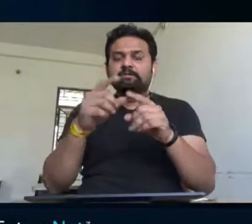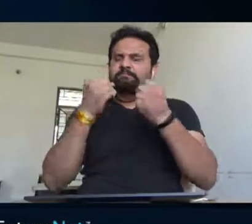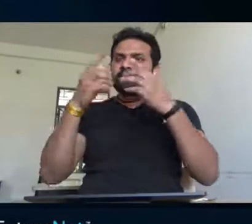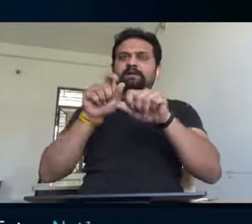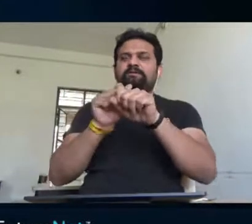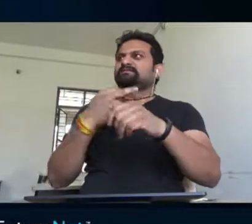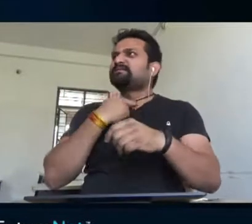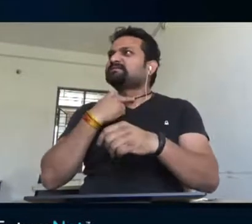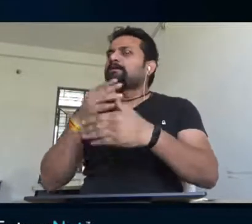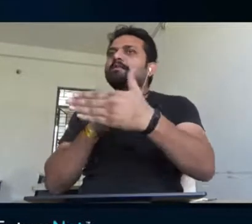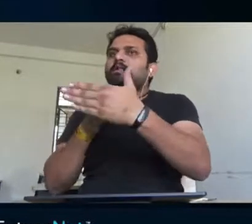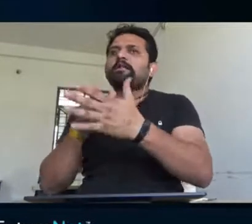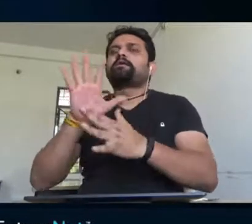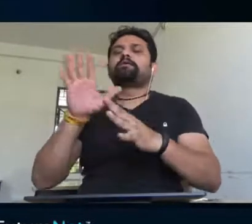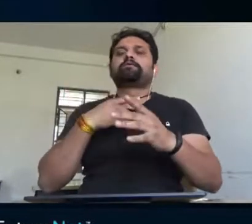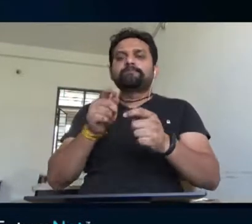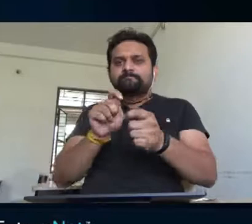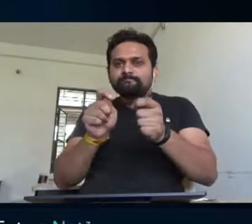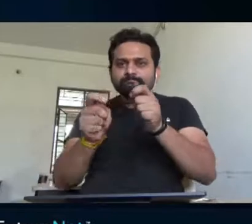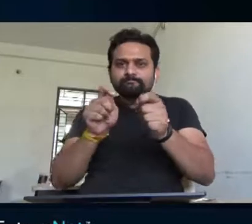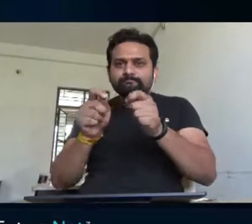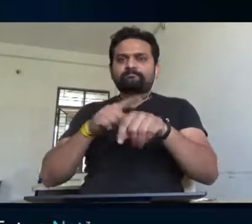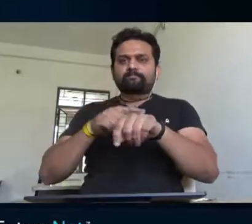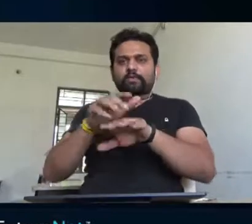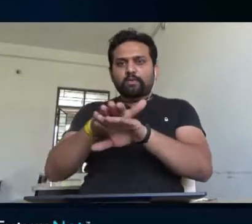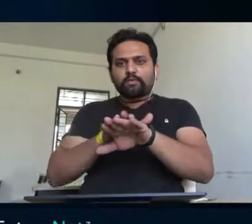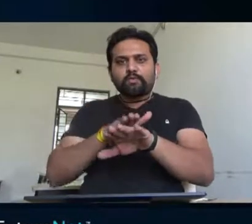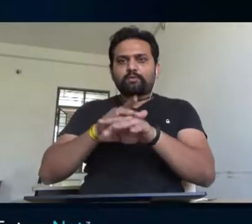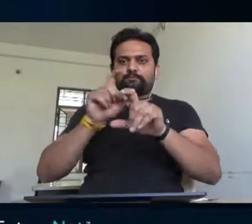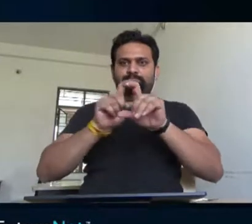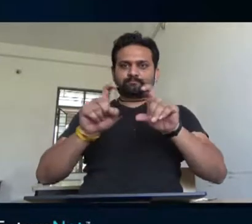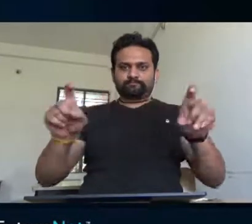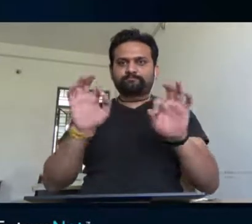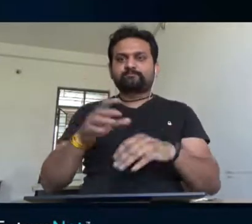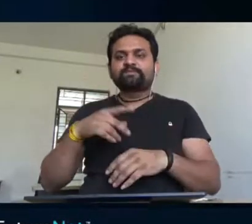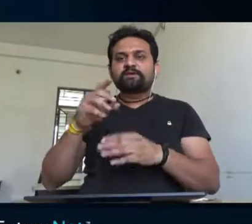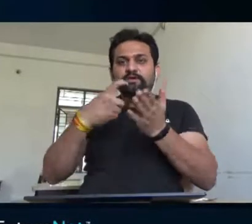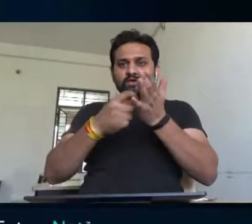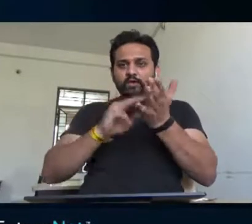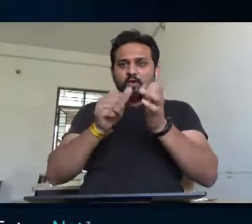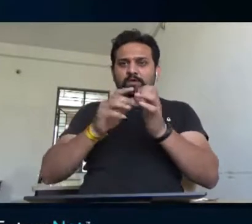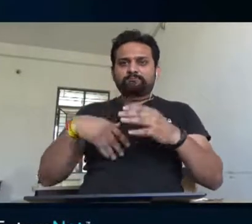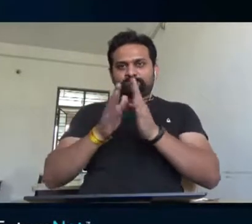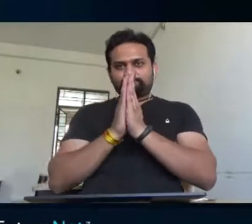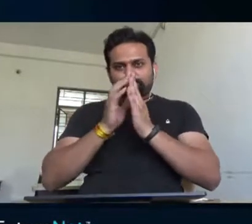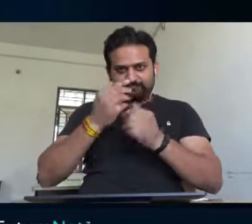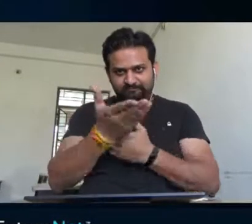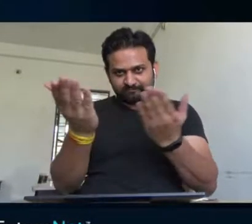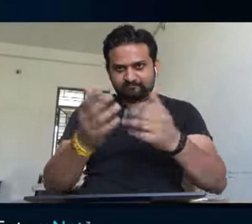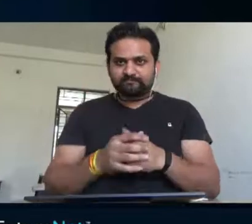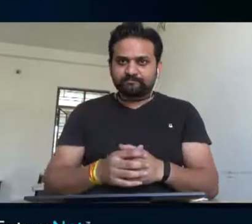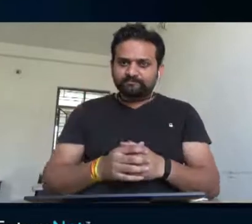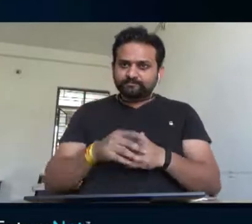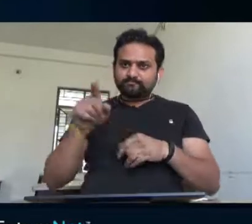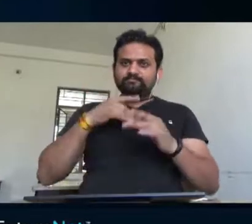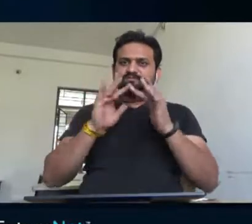many things are not in your own hands, and then you need time, yeah. So regards from Roman. And the reason why we